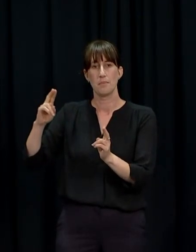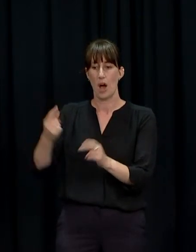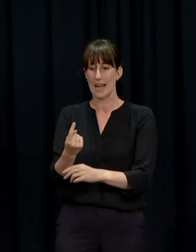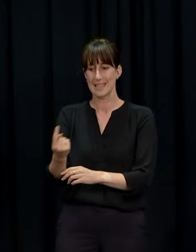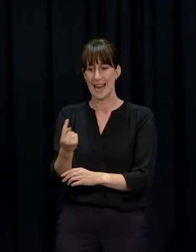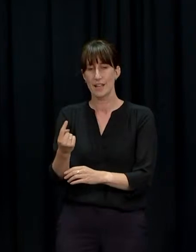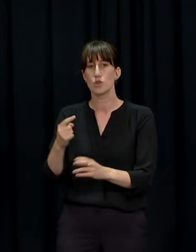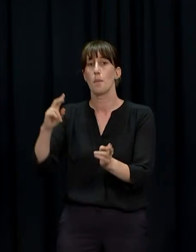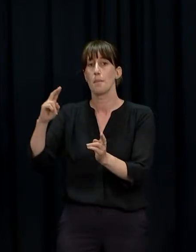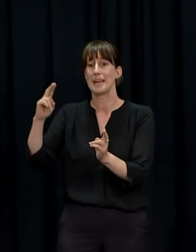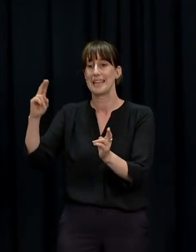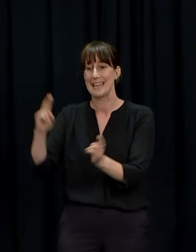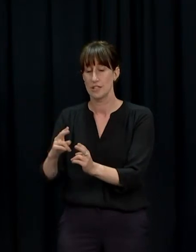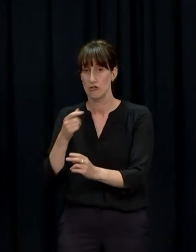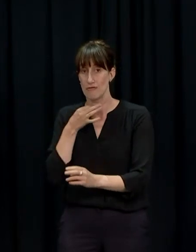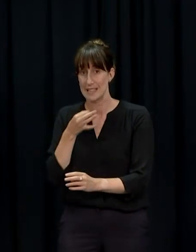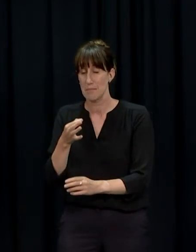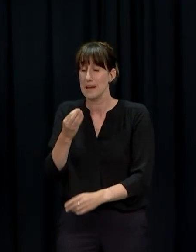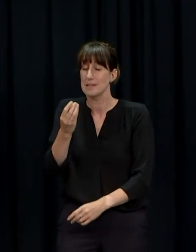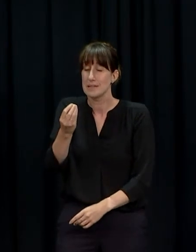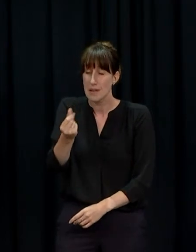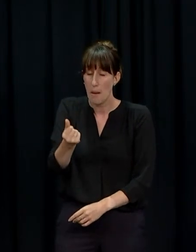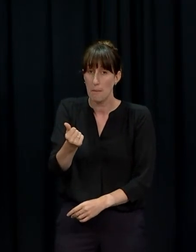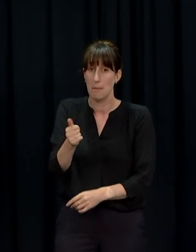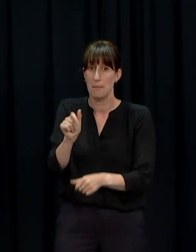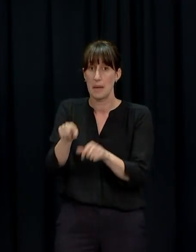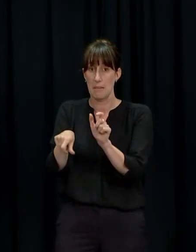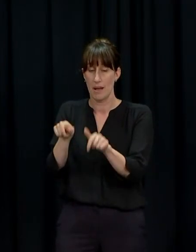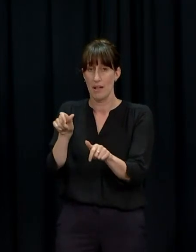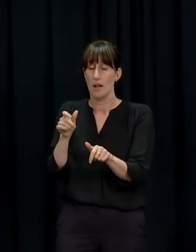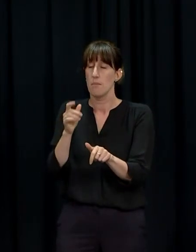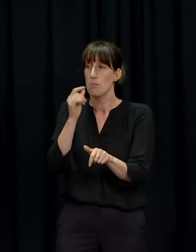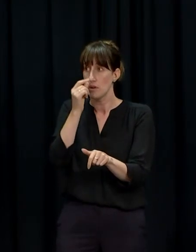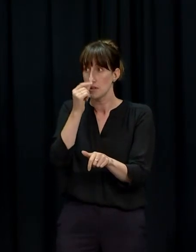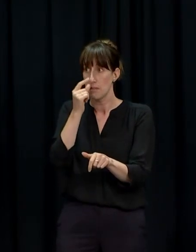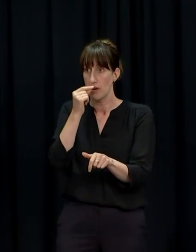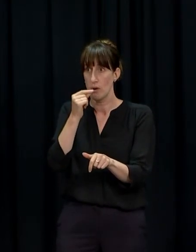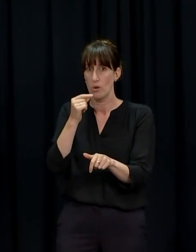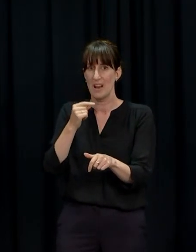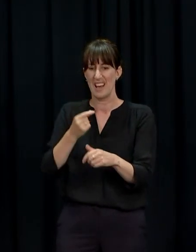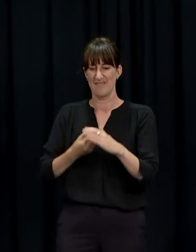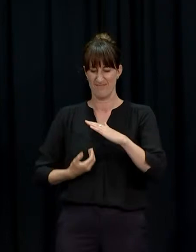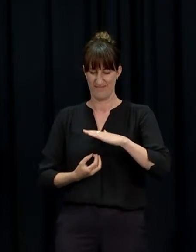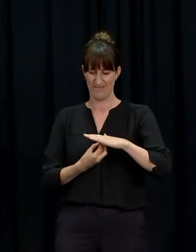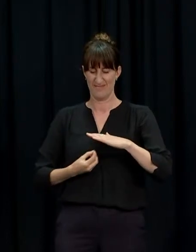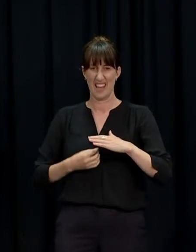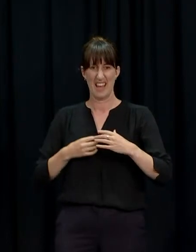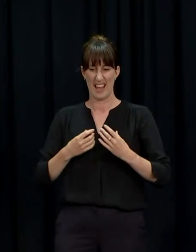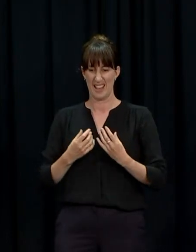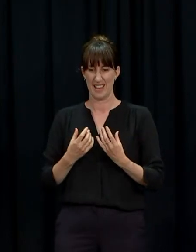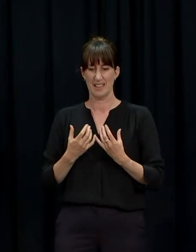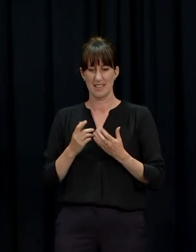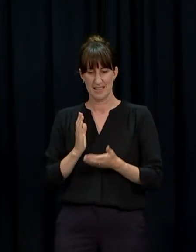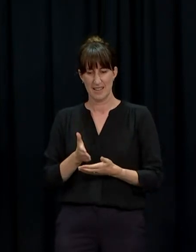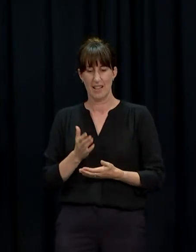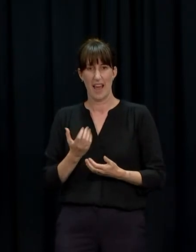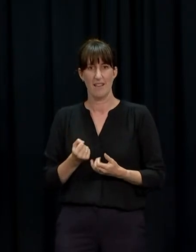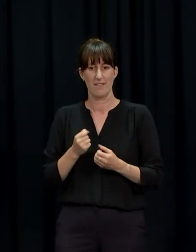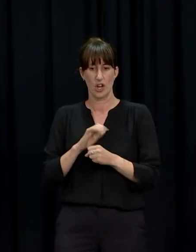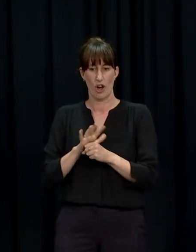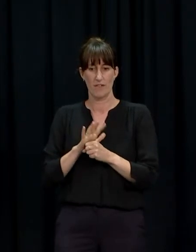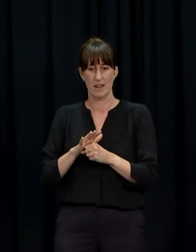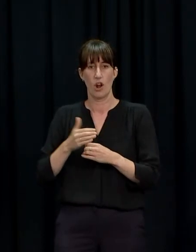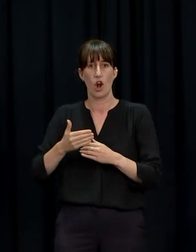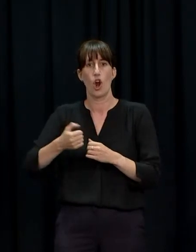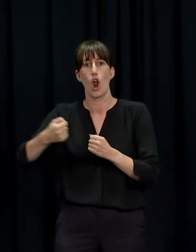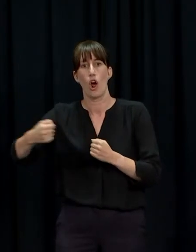a small percentage of people who might still be infectious after that time period. But in the situation we will be in, with a larger